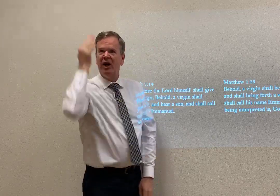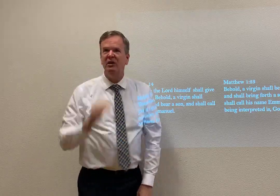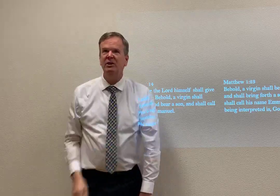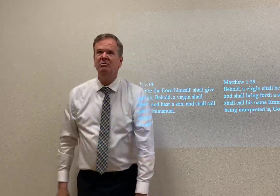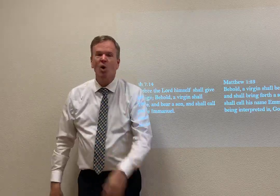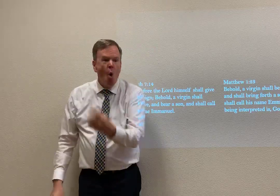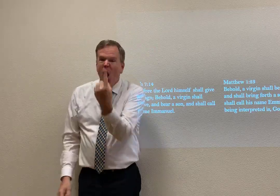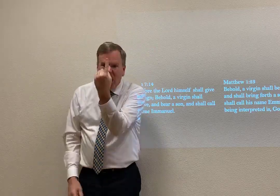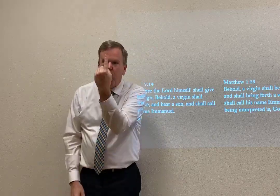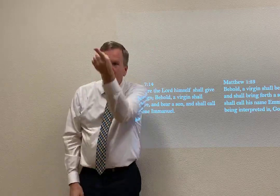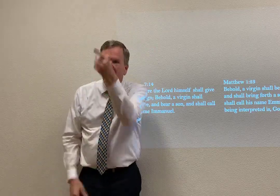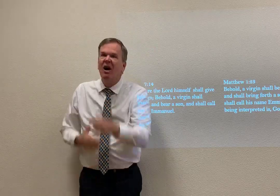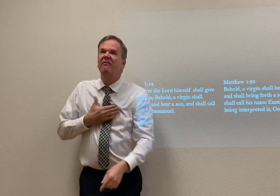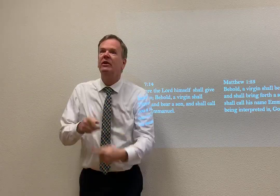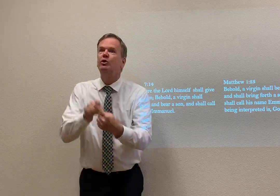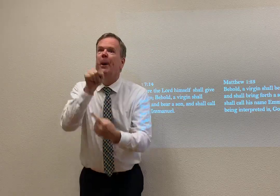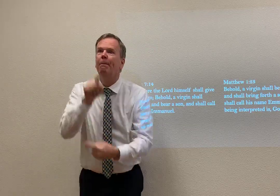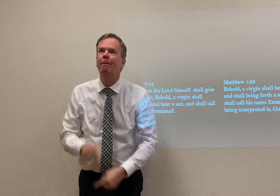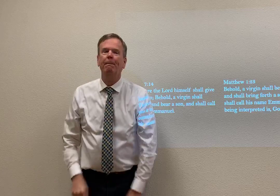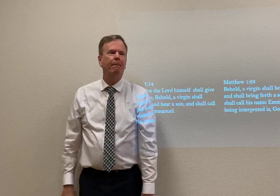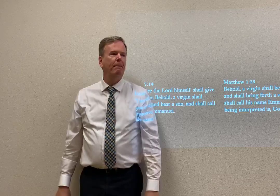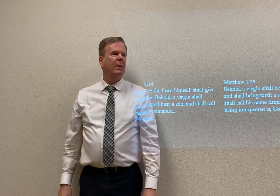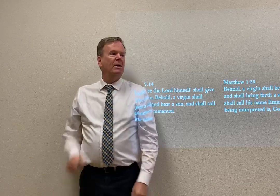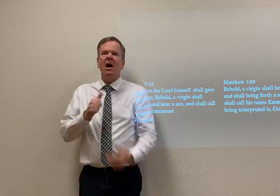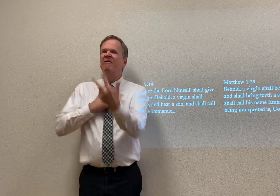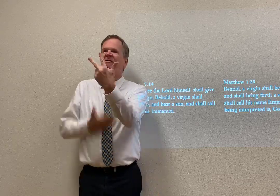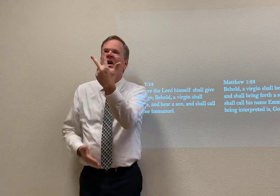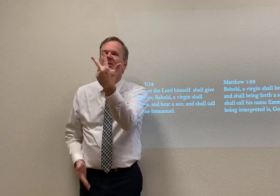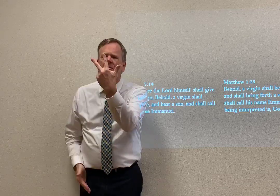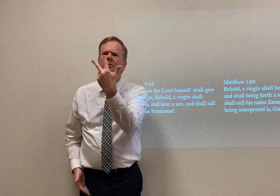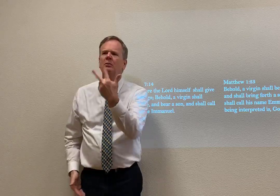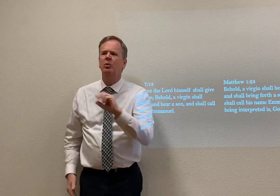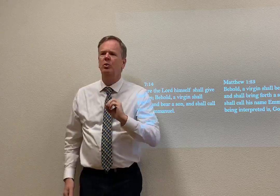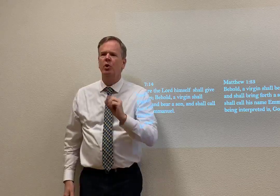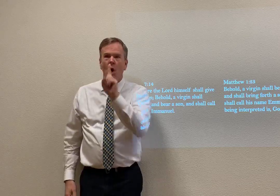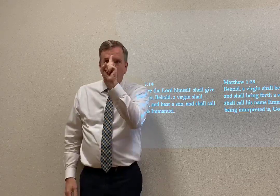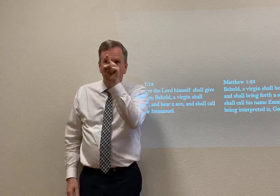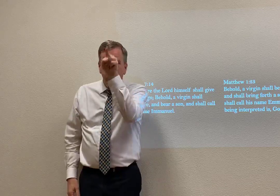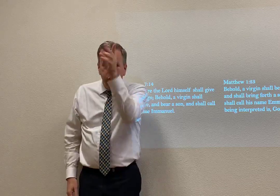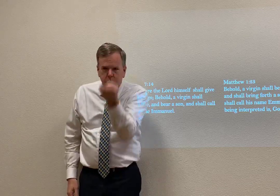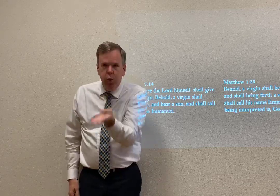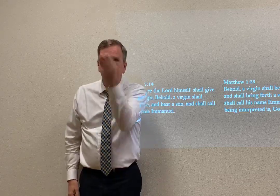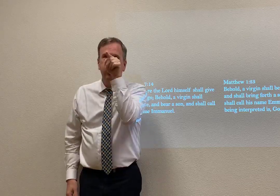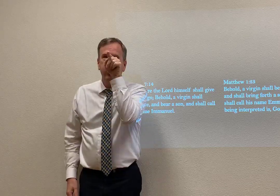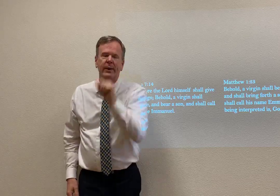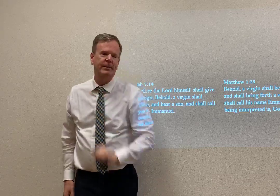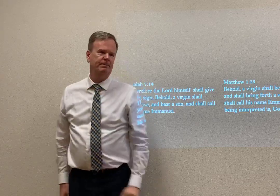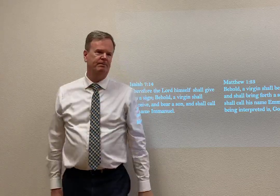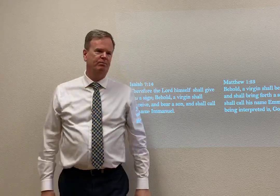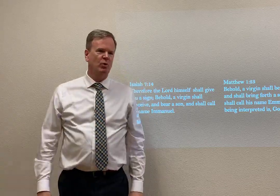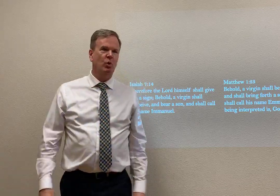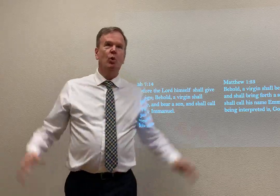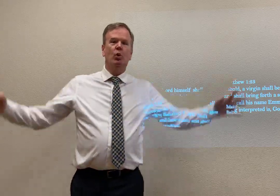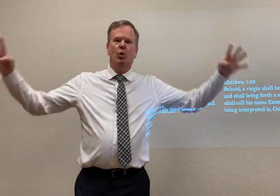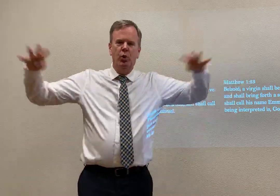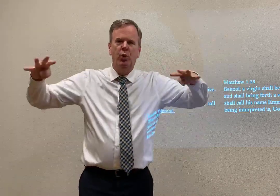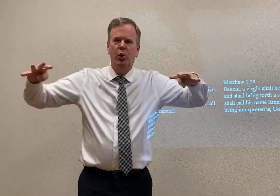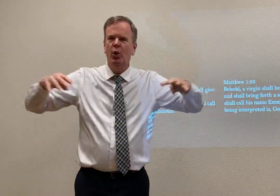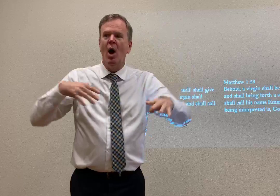there. There's only one. And we aren't confessing to separate deities. We're confessing to the one true God.